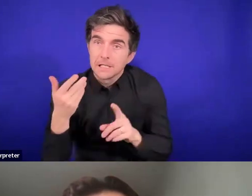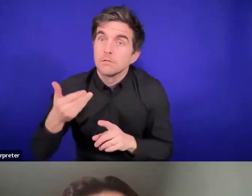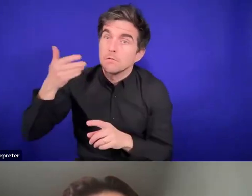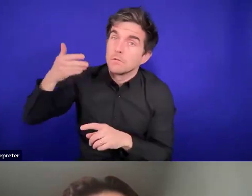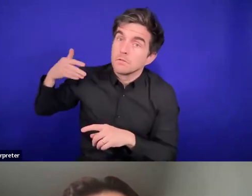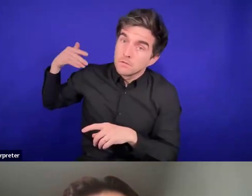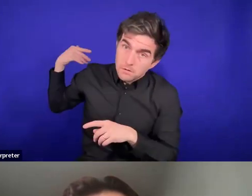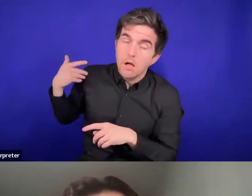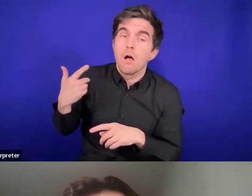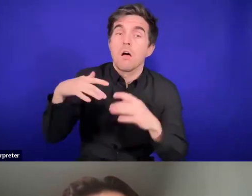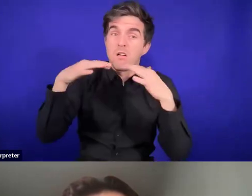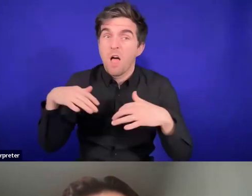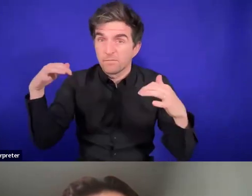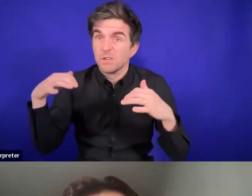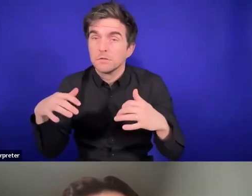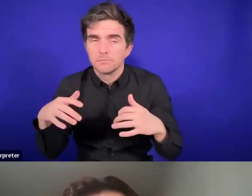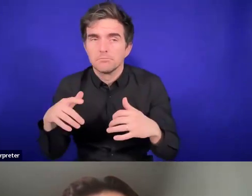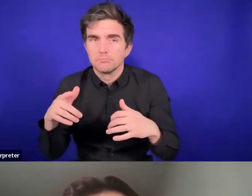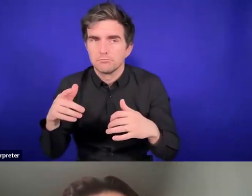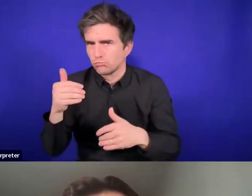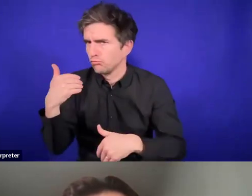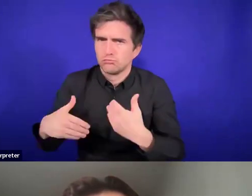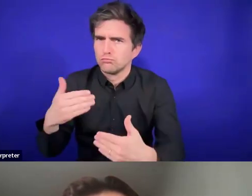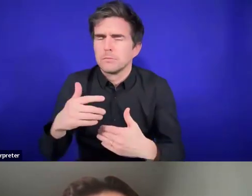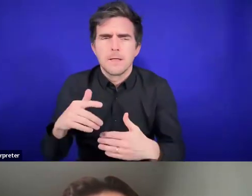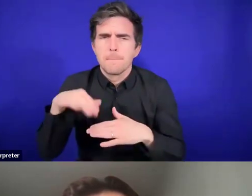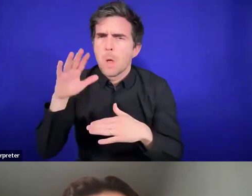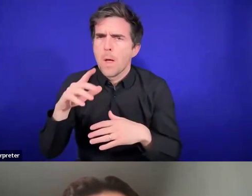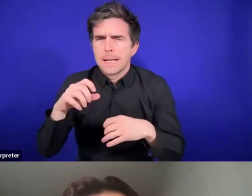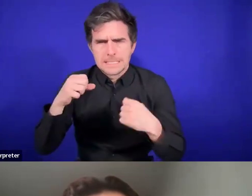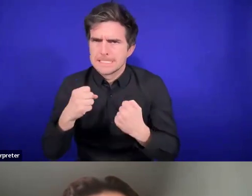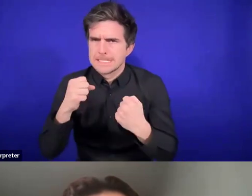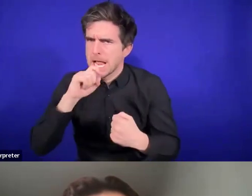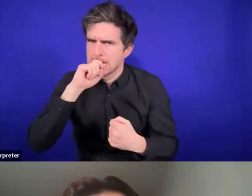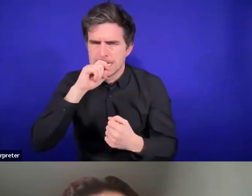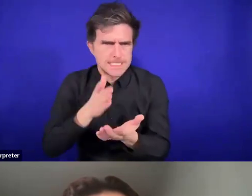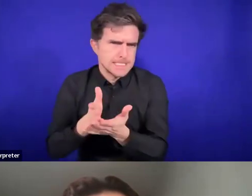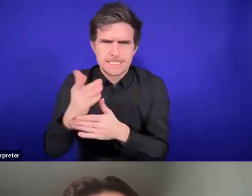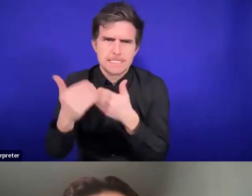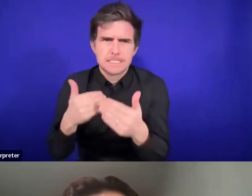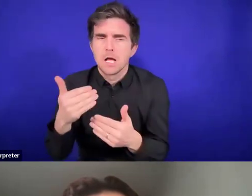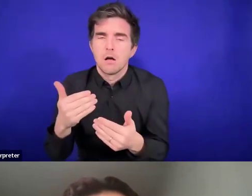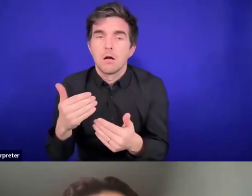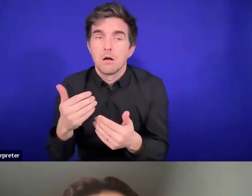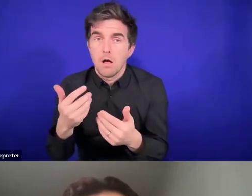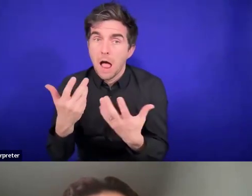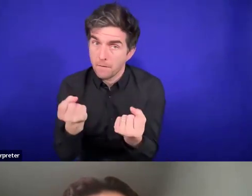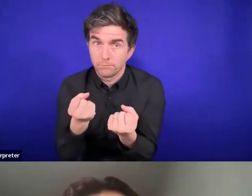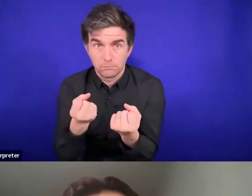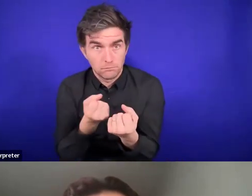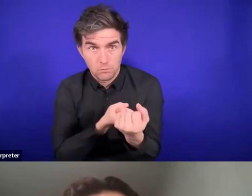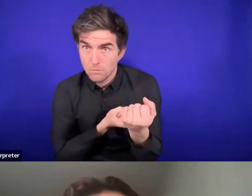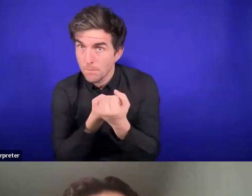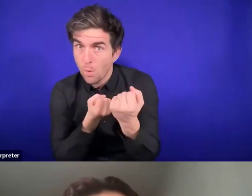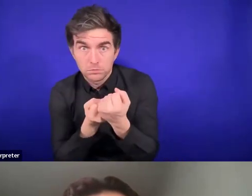some sort of capacity building information and so on. But also, I guess in part of the question has to do in